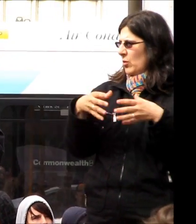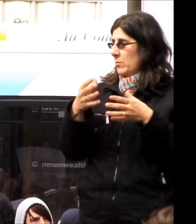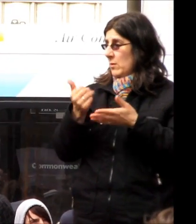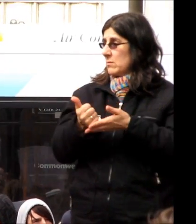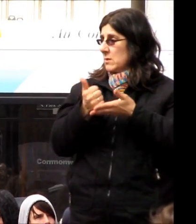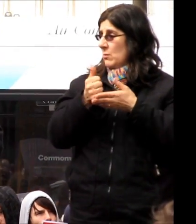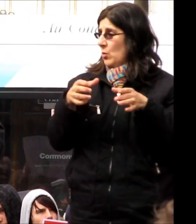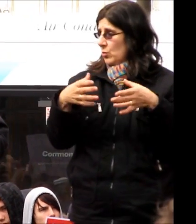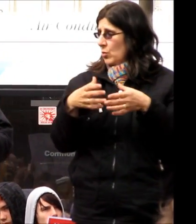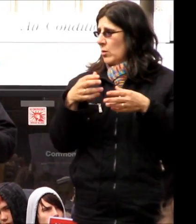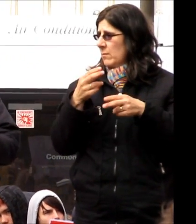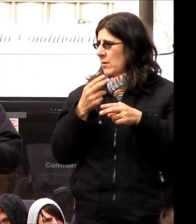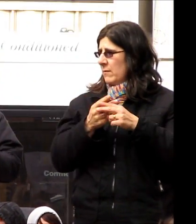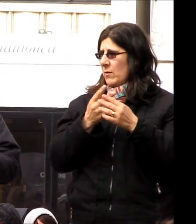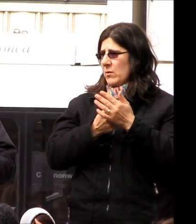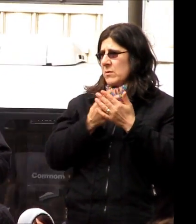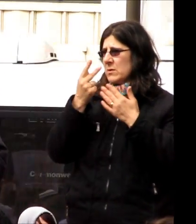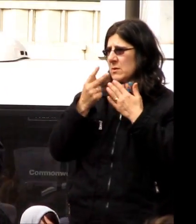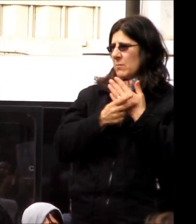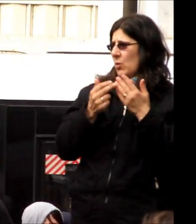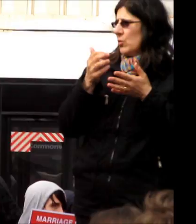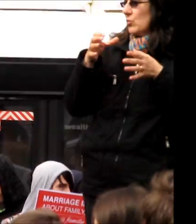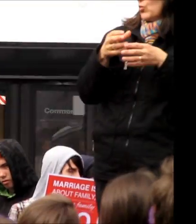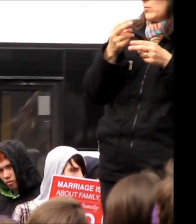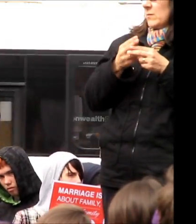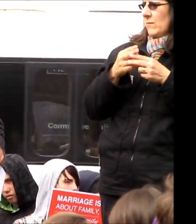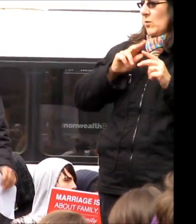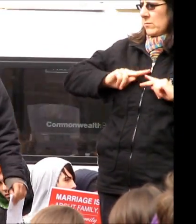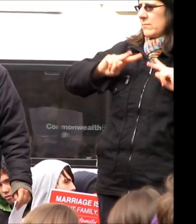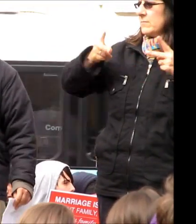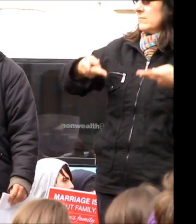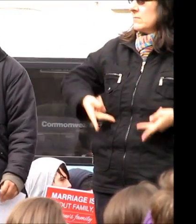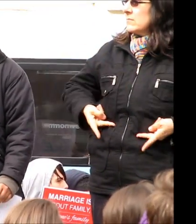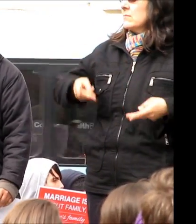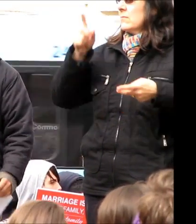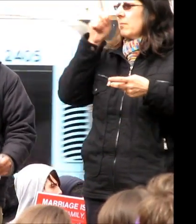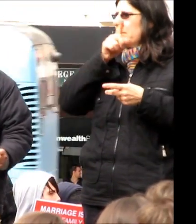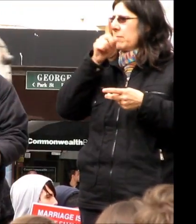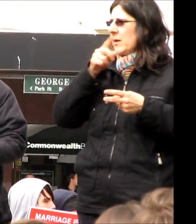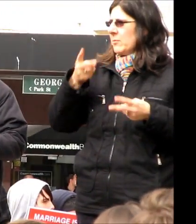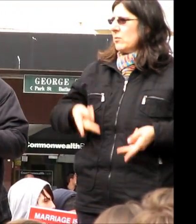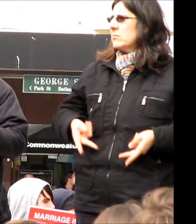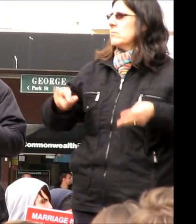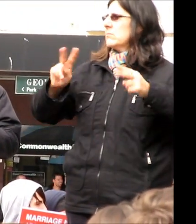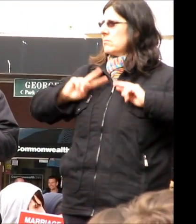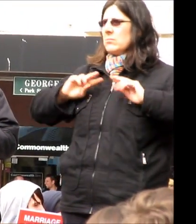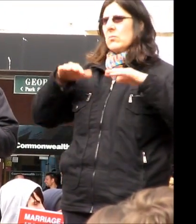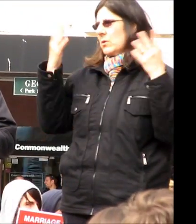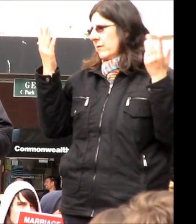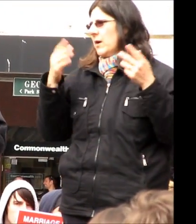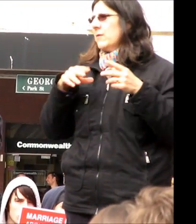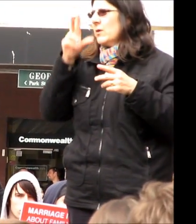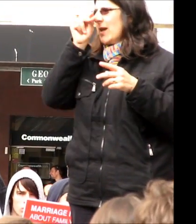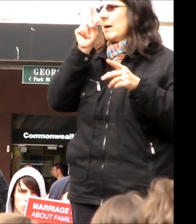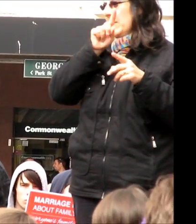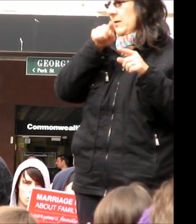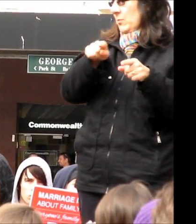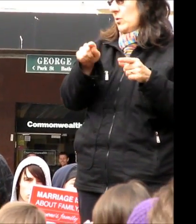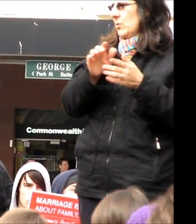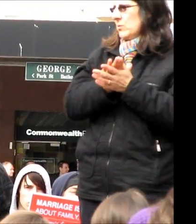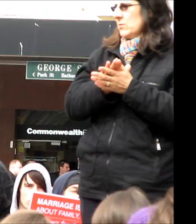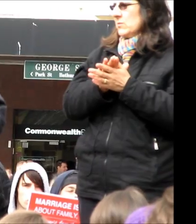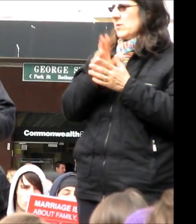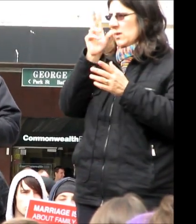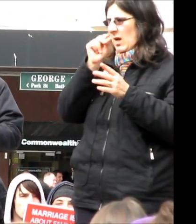support programs and projects mostly for transgender and gender diverse young people. It's youth-led.